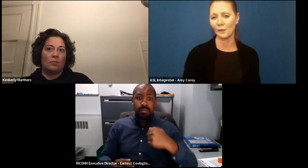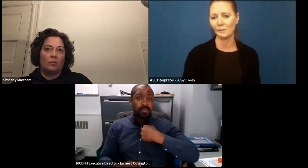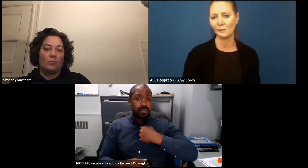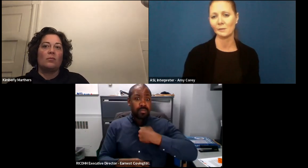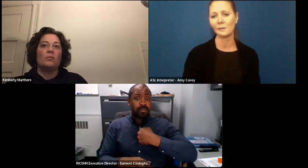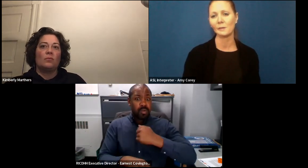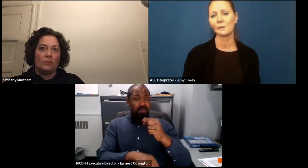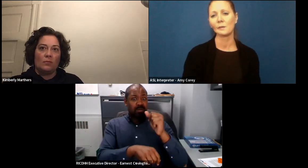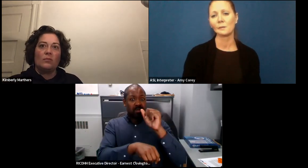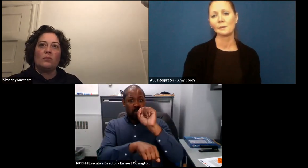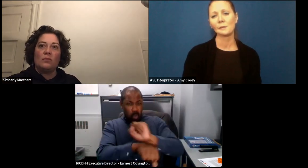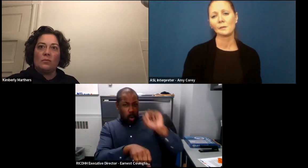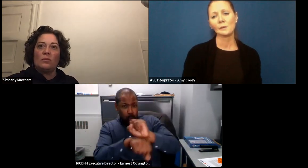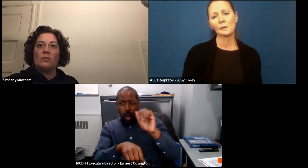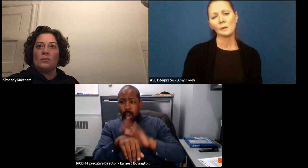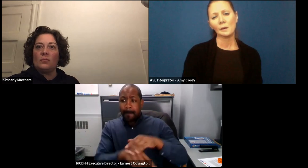in this.